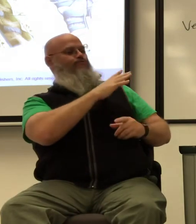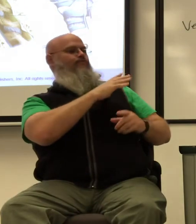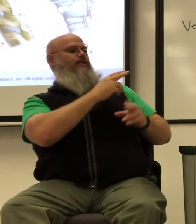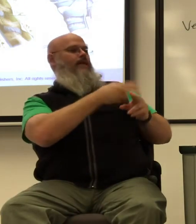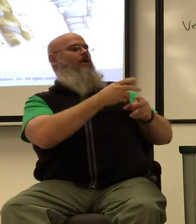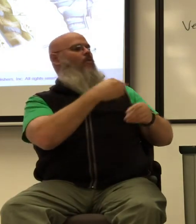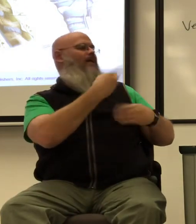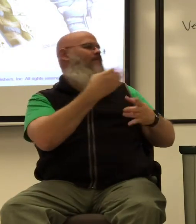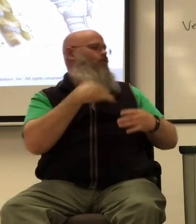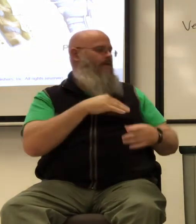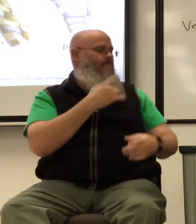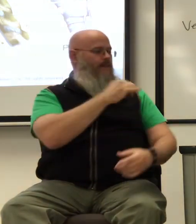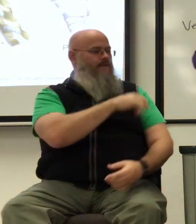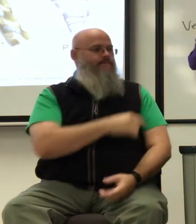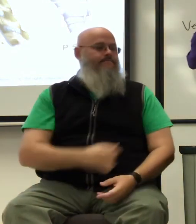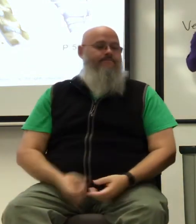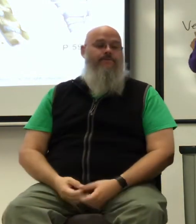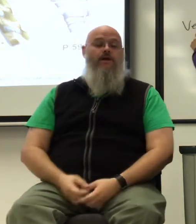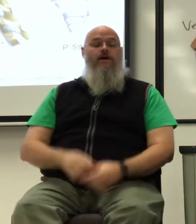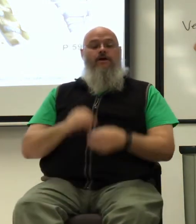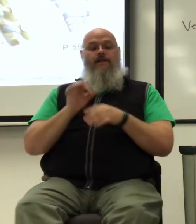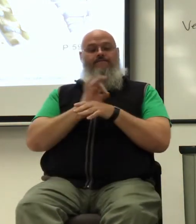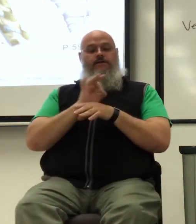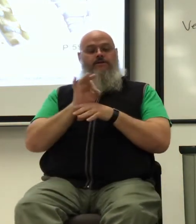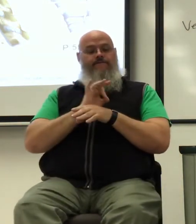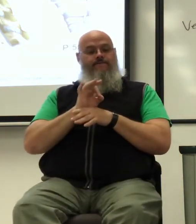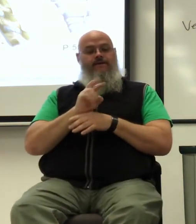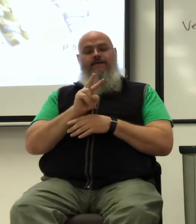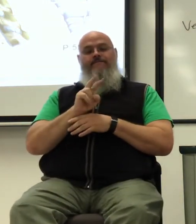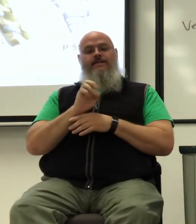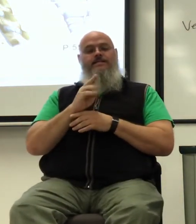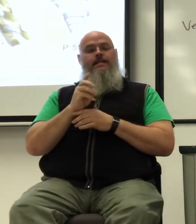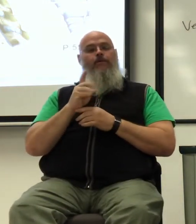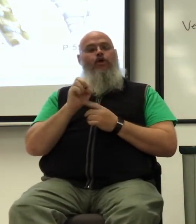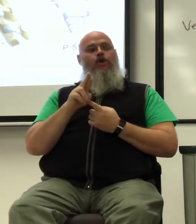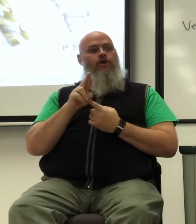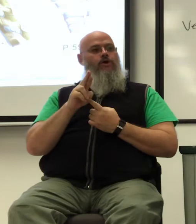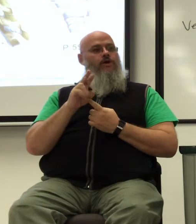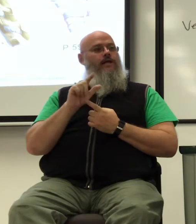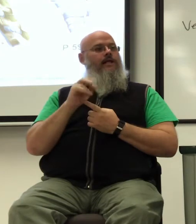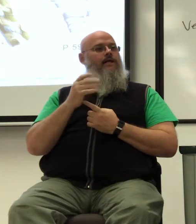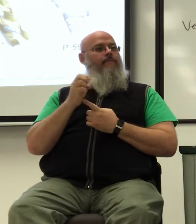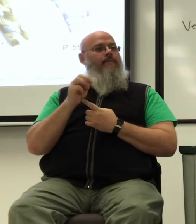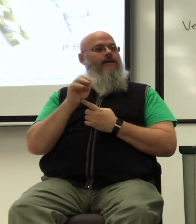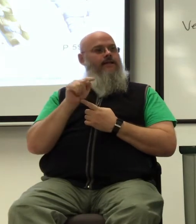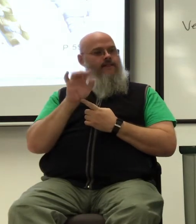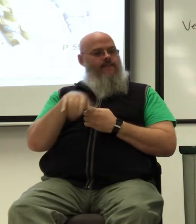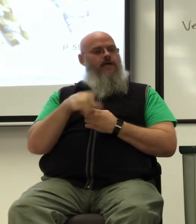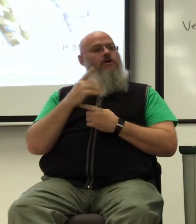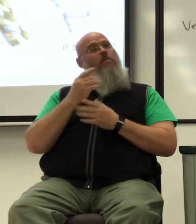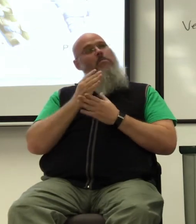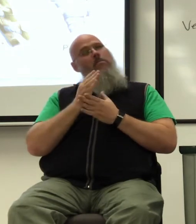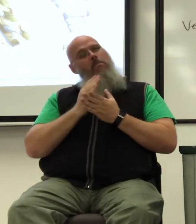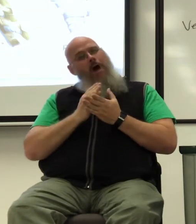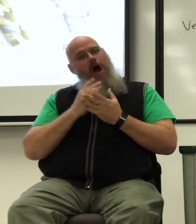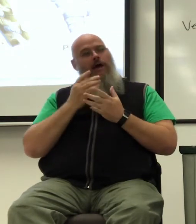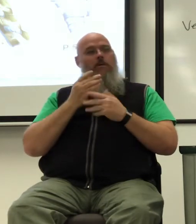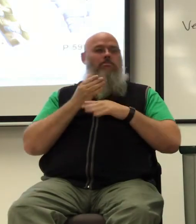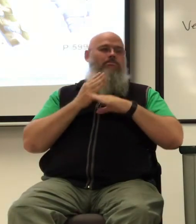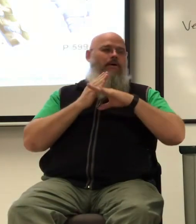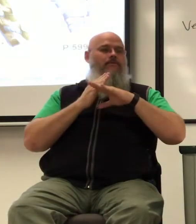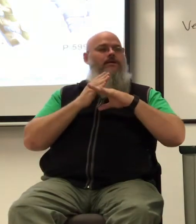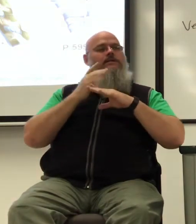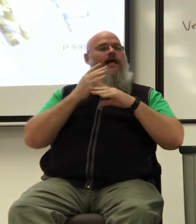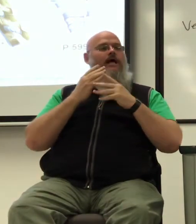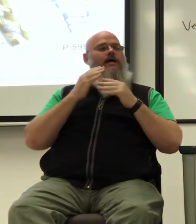you credit for it. Now the function of the vestibular ligament, it kind of part way helps guard the airway. It's kind of like a